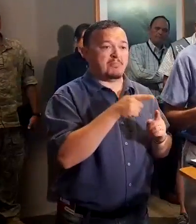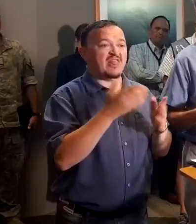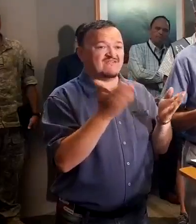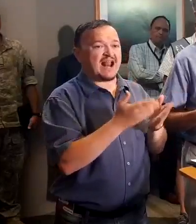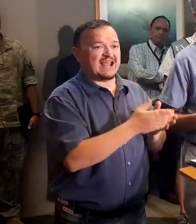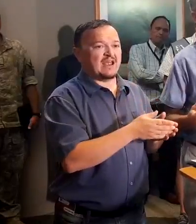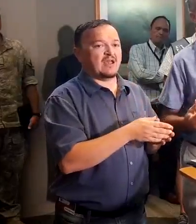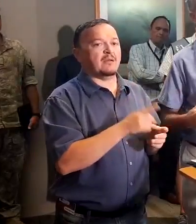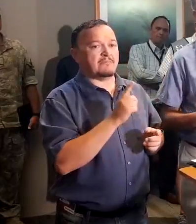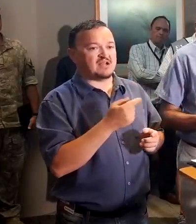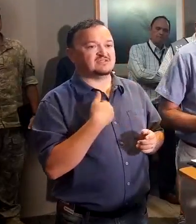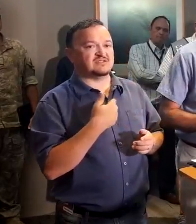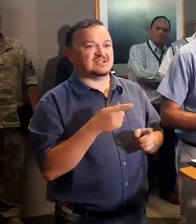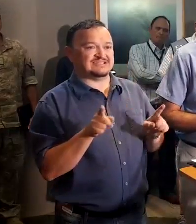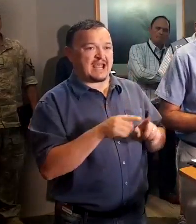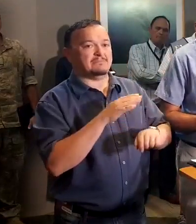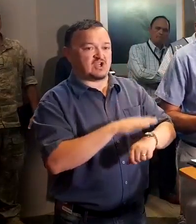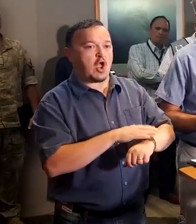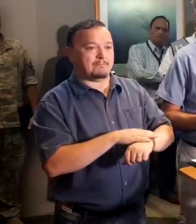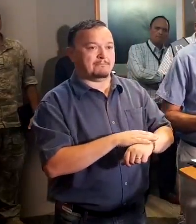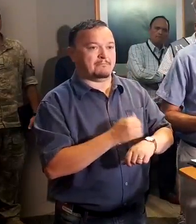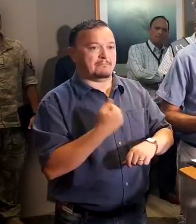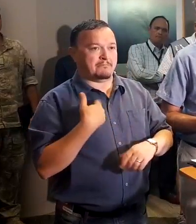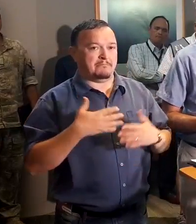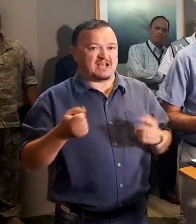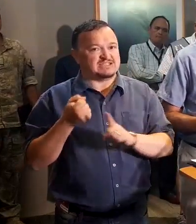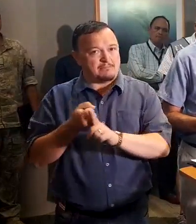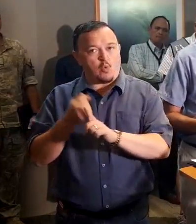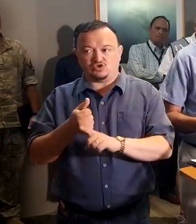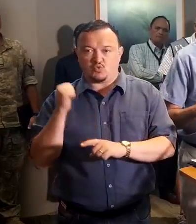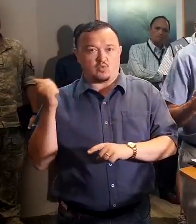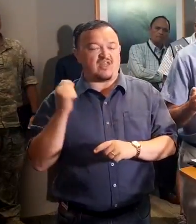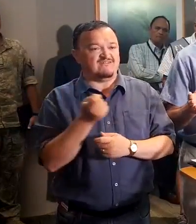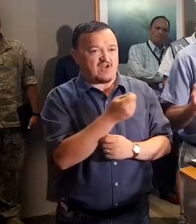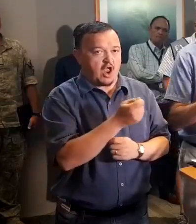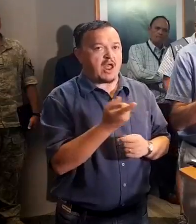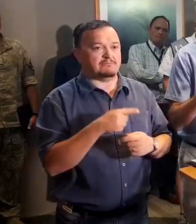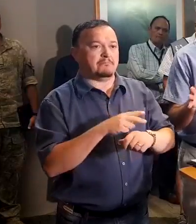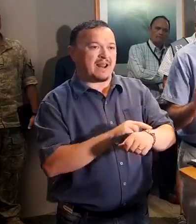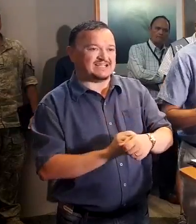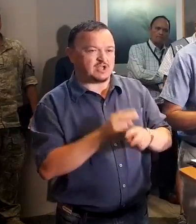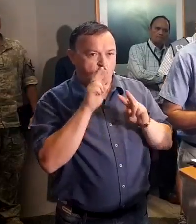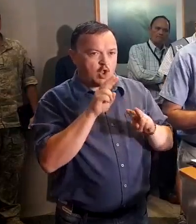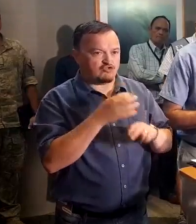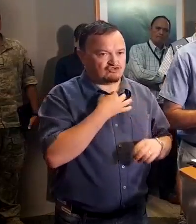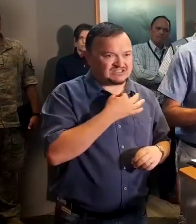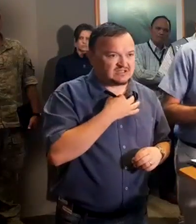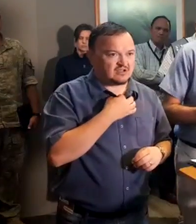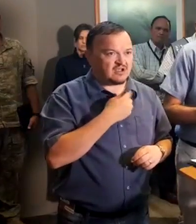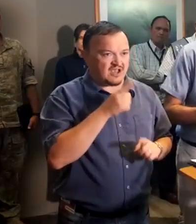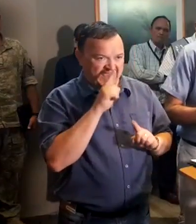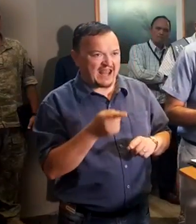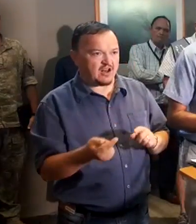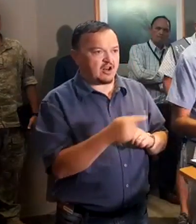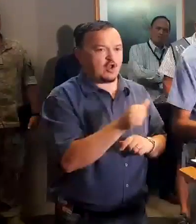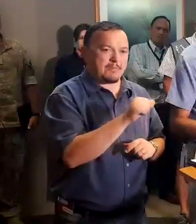also really keen and supportive of fire and emergency and police when they're looking at when people